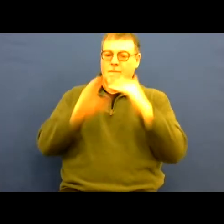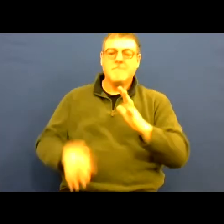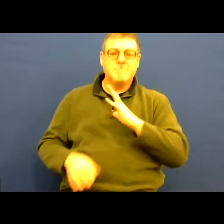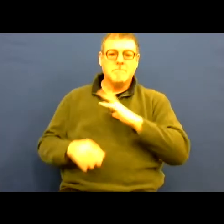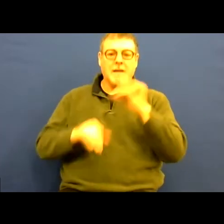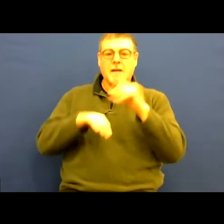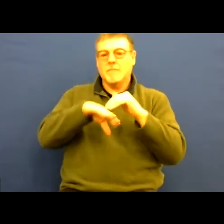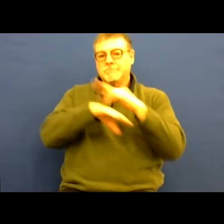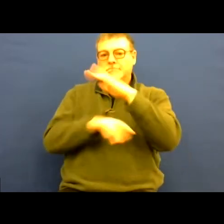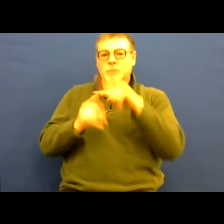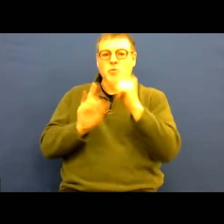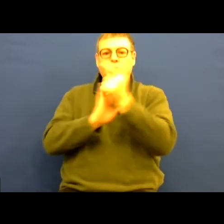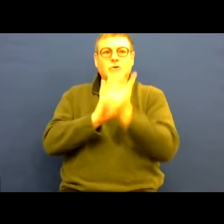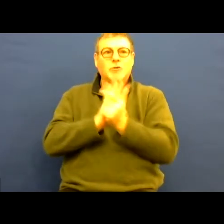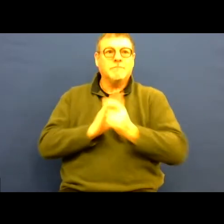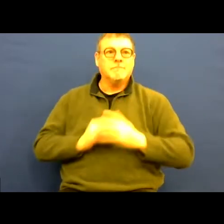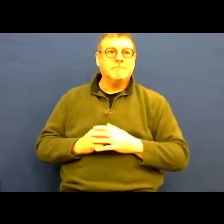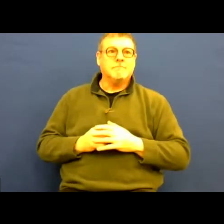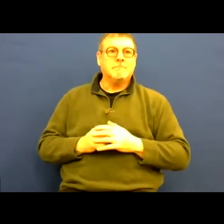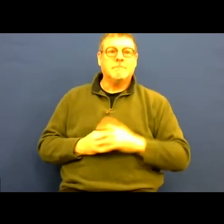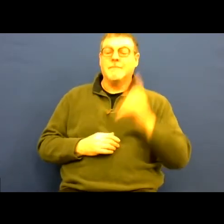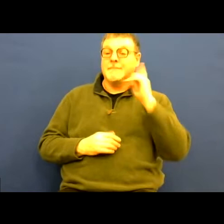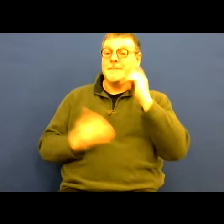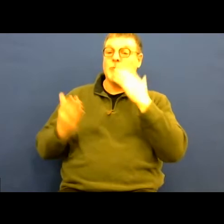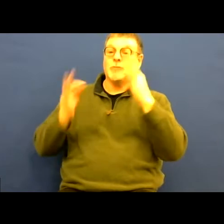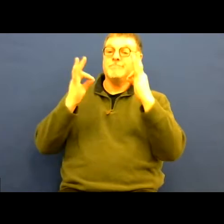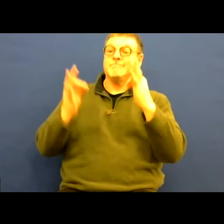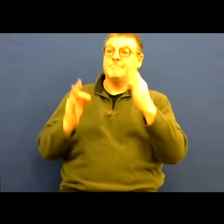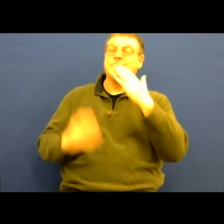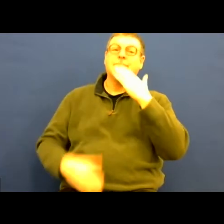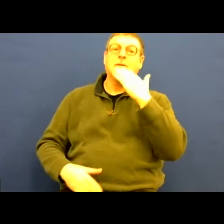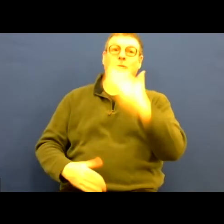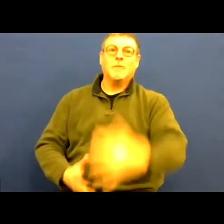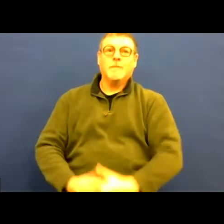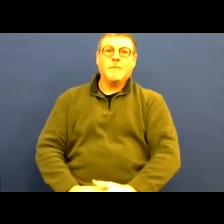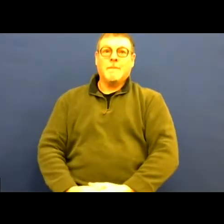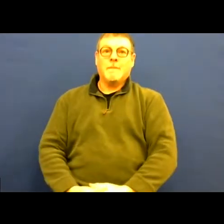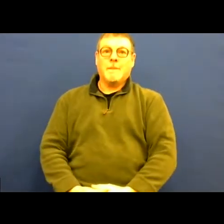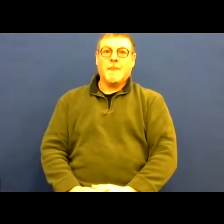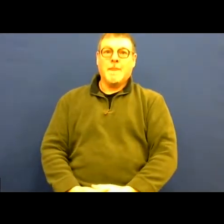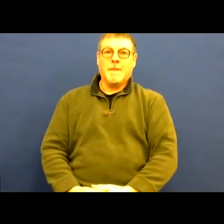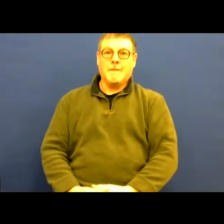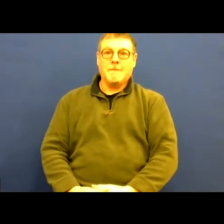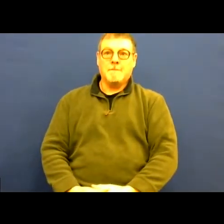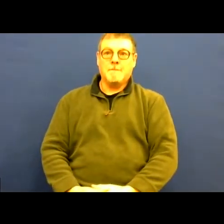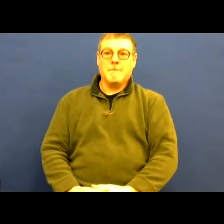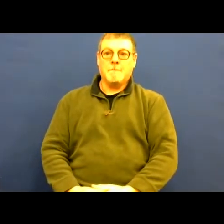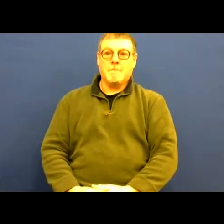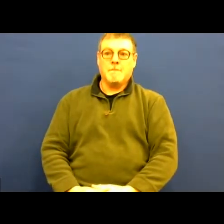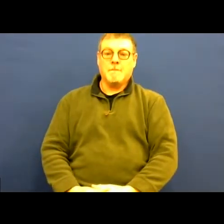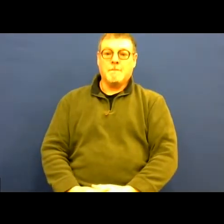for to reach the attorney. Yep. Sounds good. Thank you. Thank you.